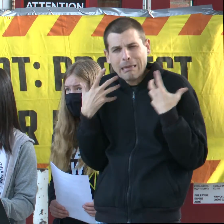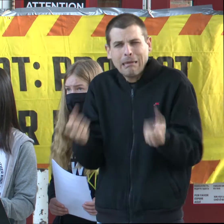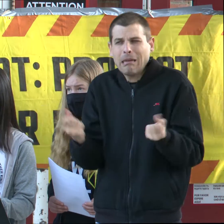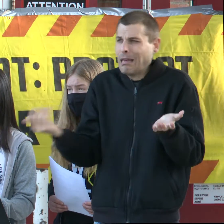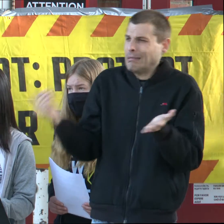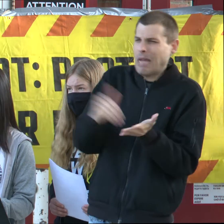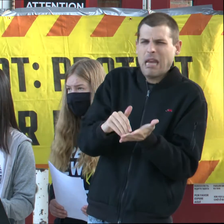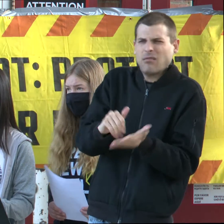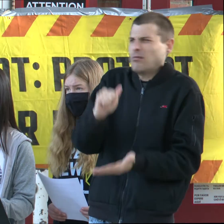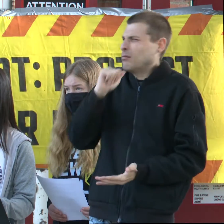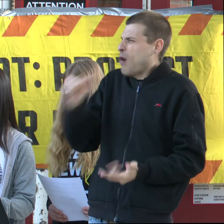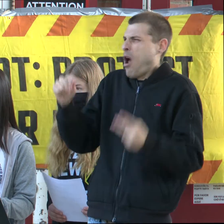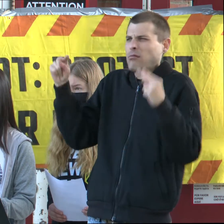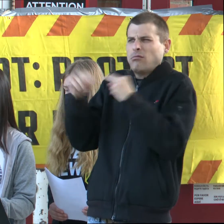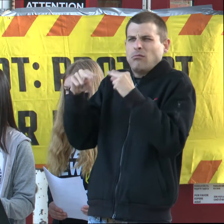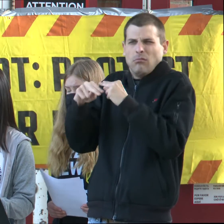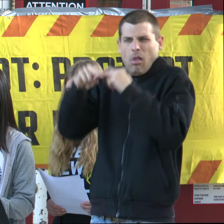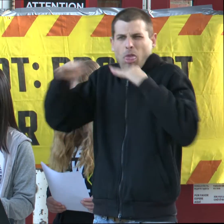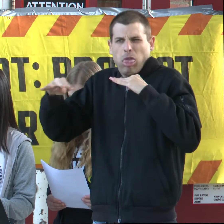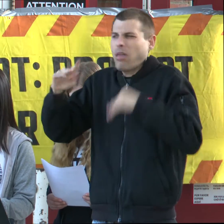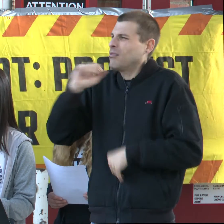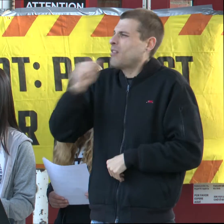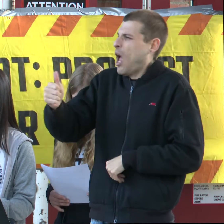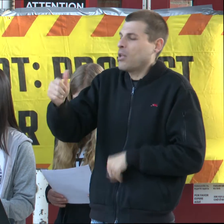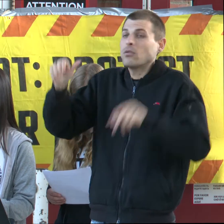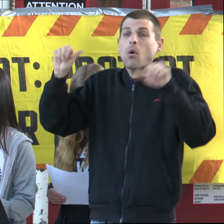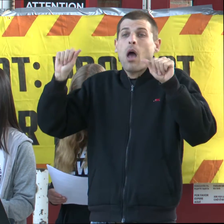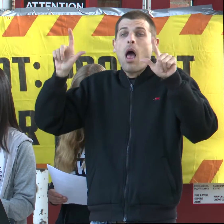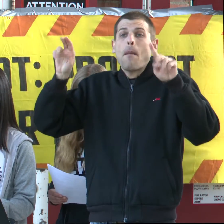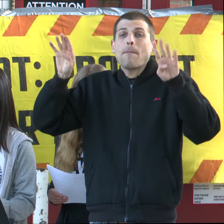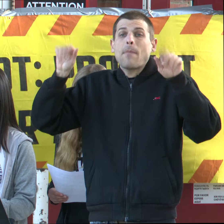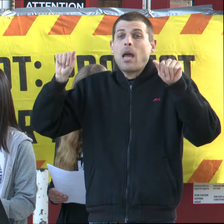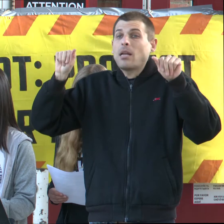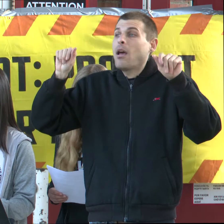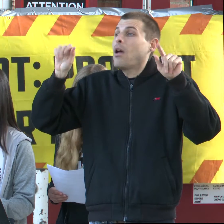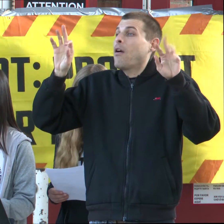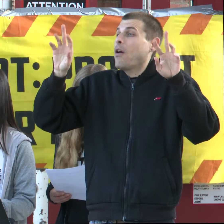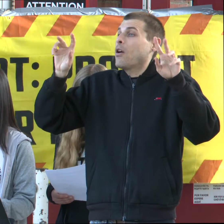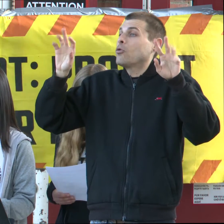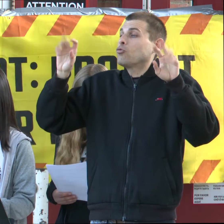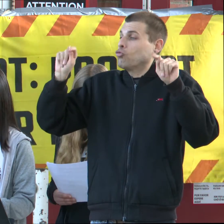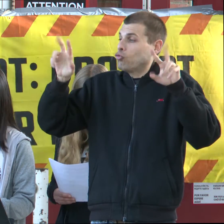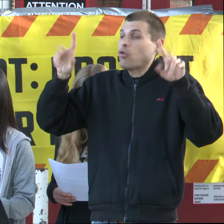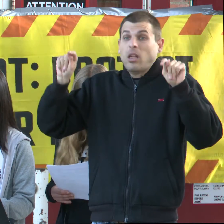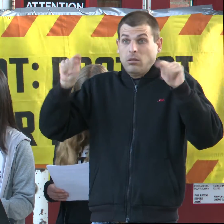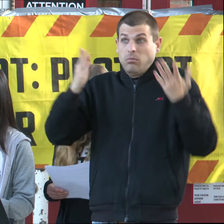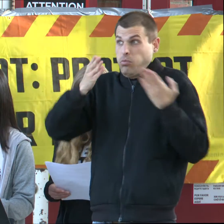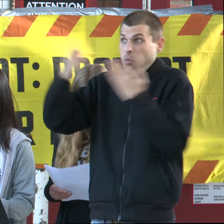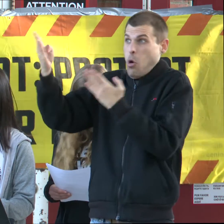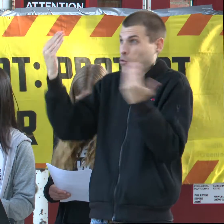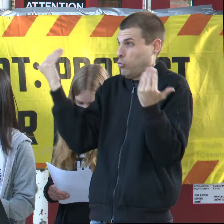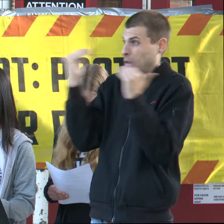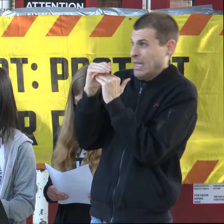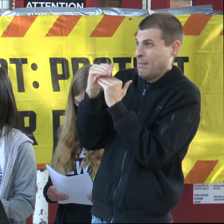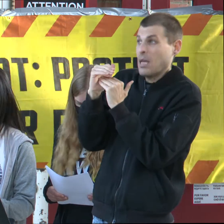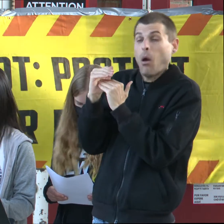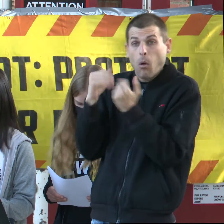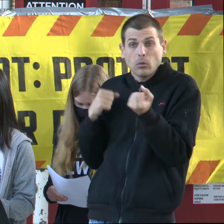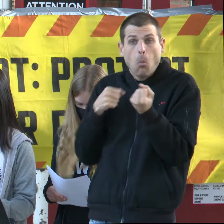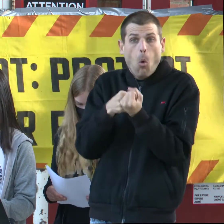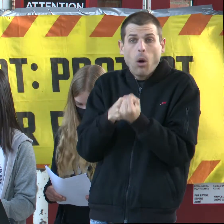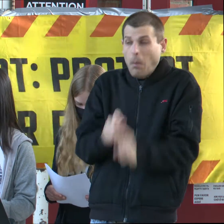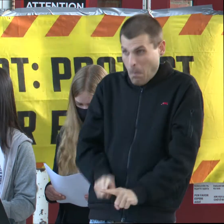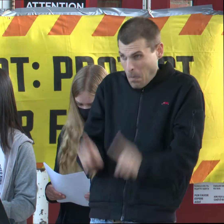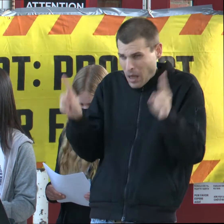about the proposals put forth by the Albina Vision Trust and the ideas of capping the freeway, but all of these things can be done without expanding